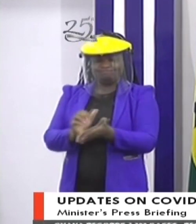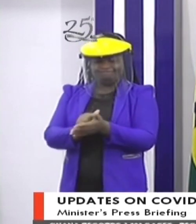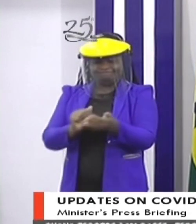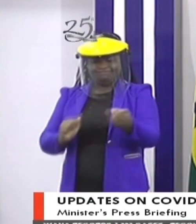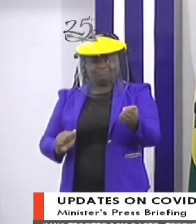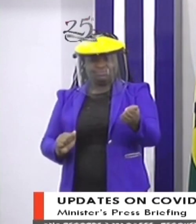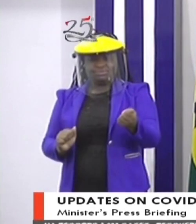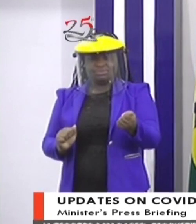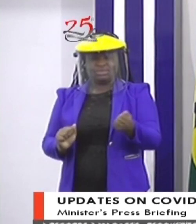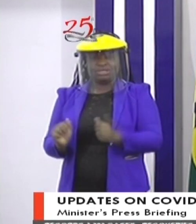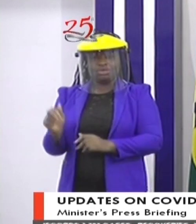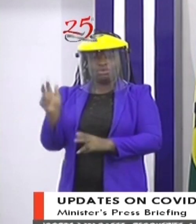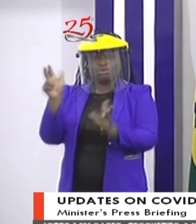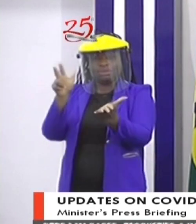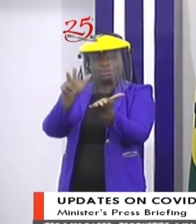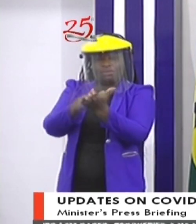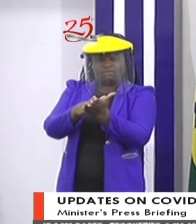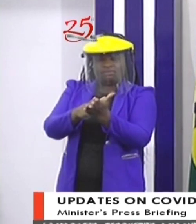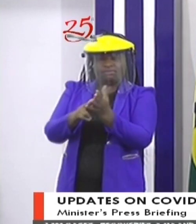total confirmed.